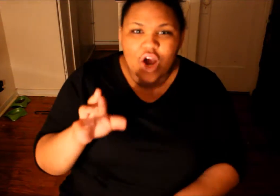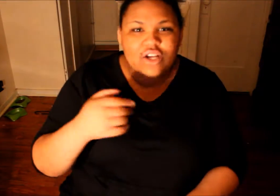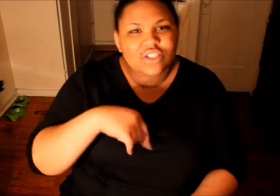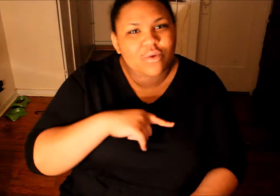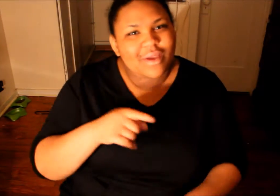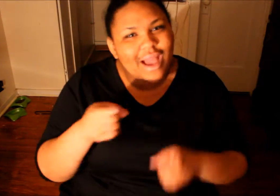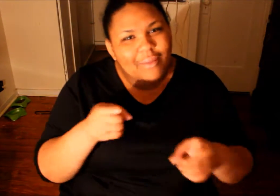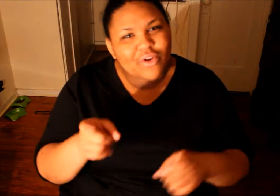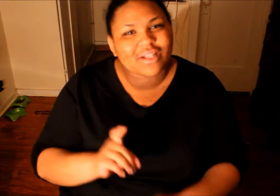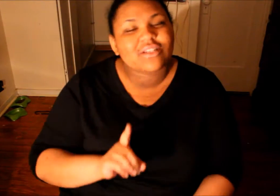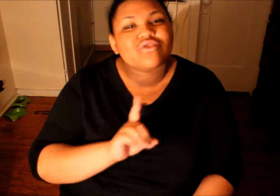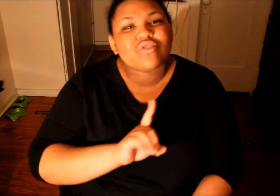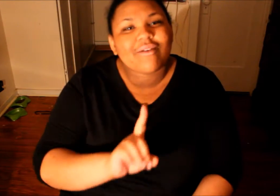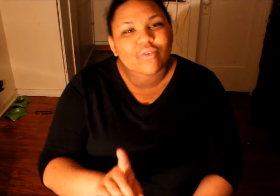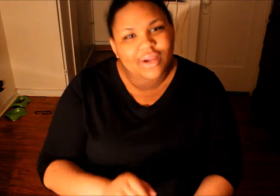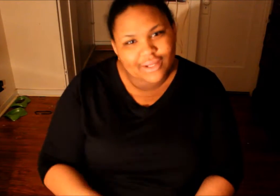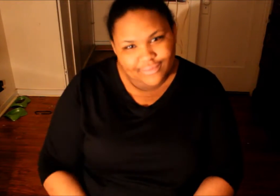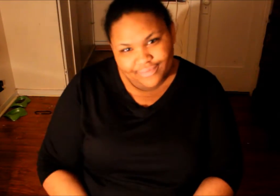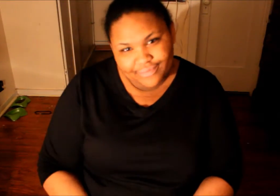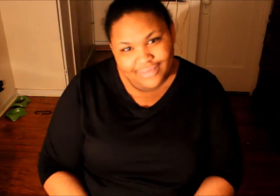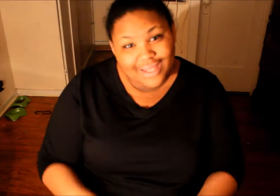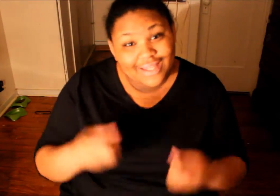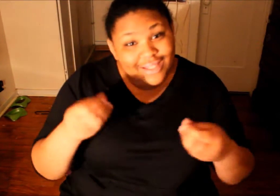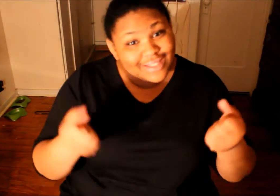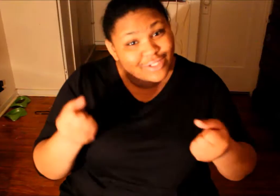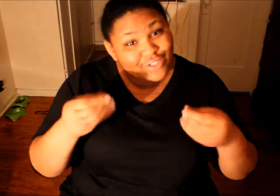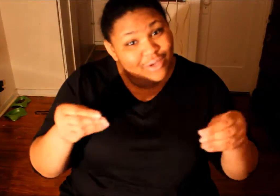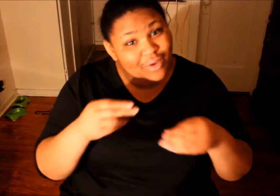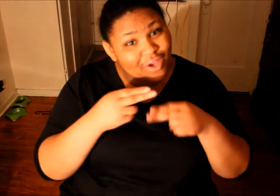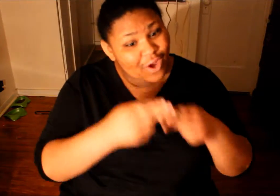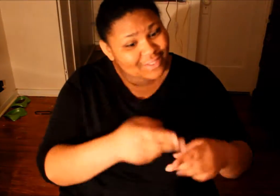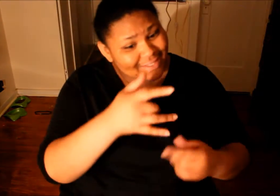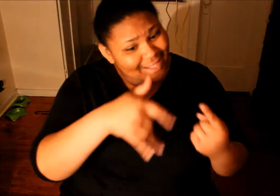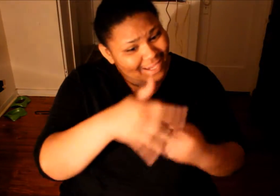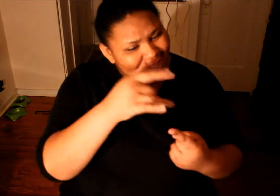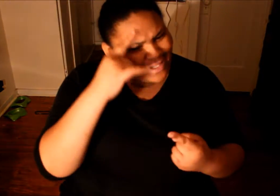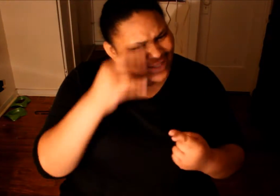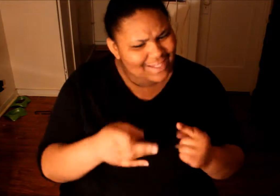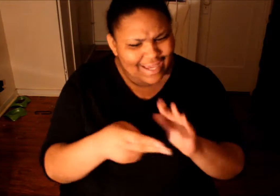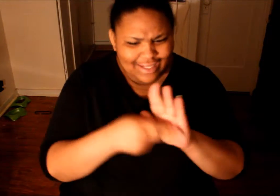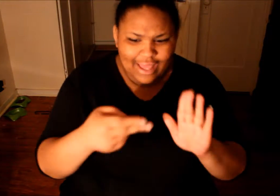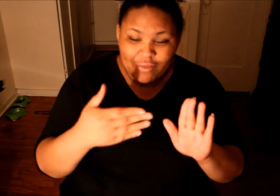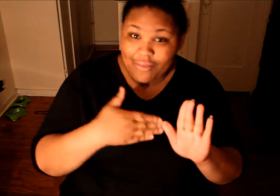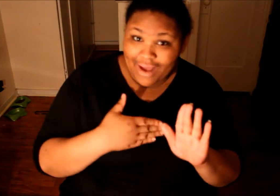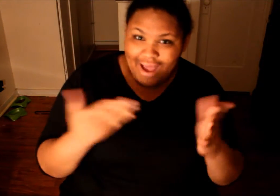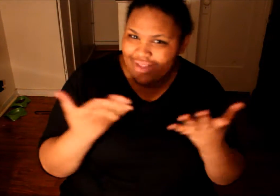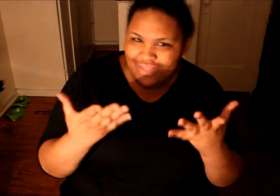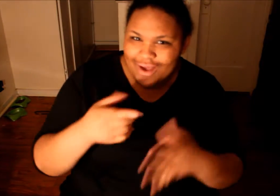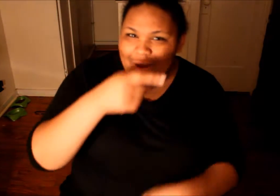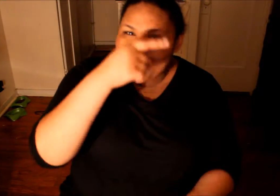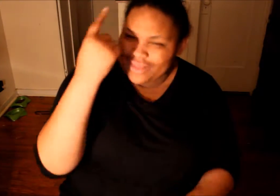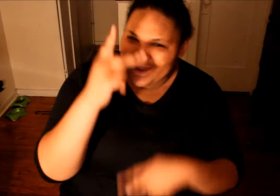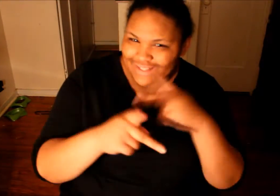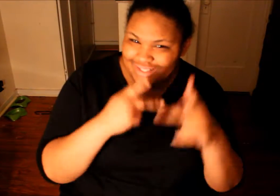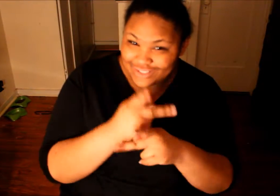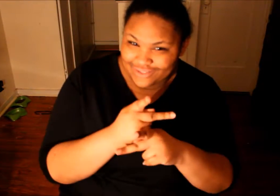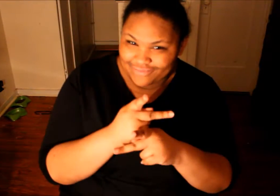we operate and drive around. The dealership we call society decided to label mine the black edition, yours